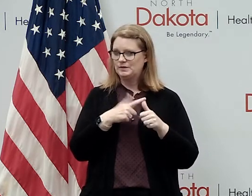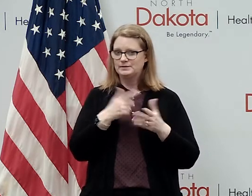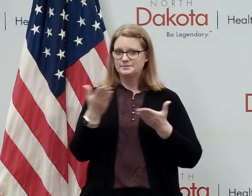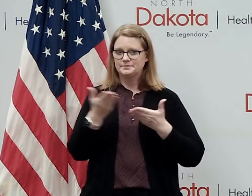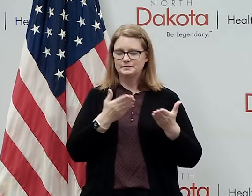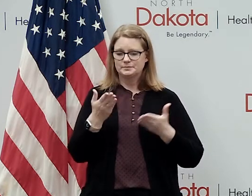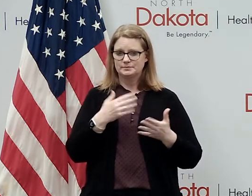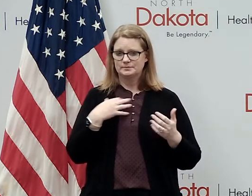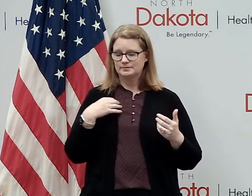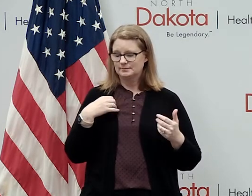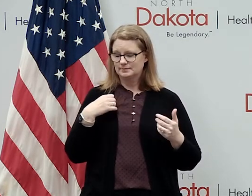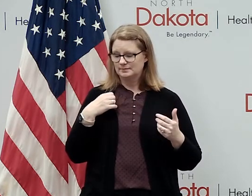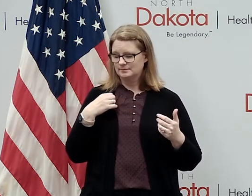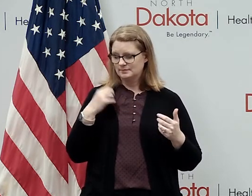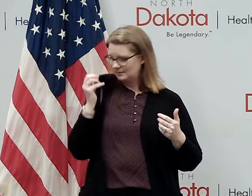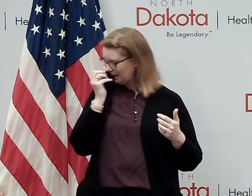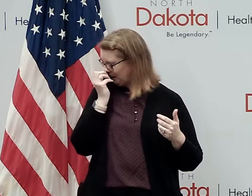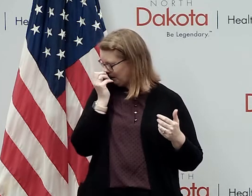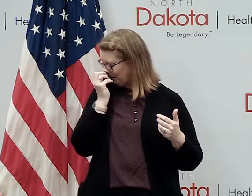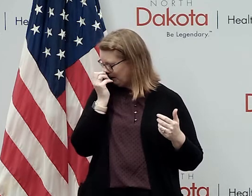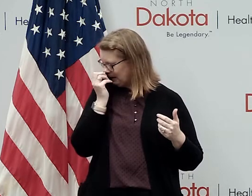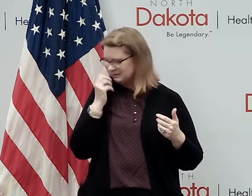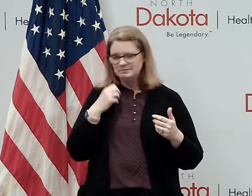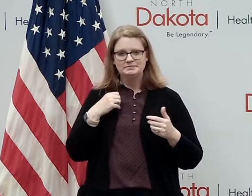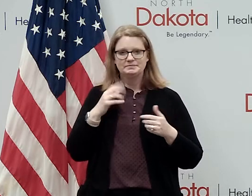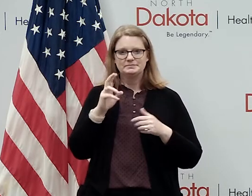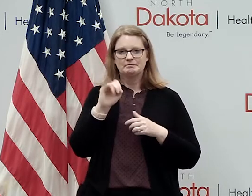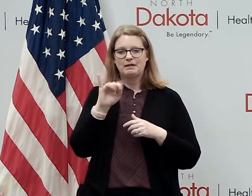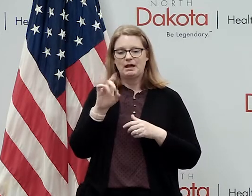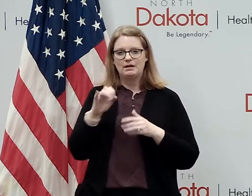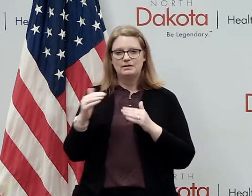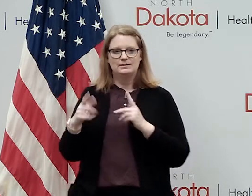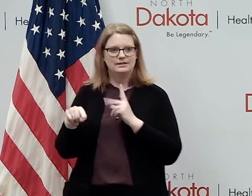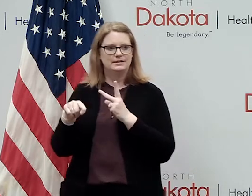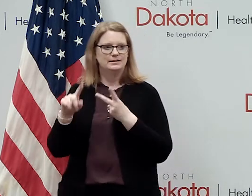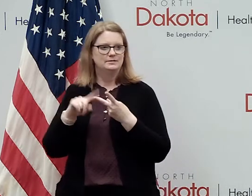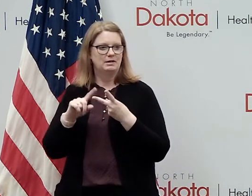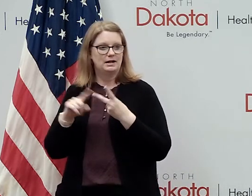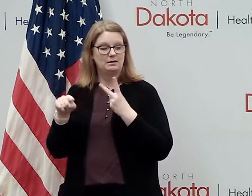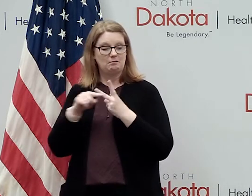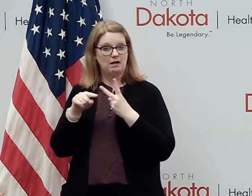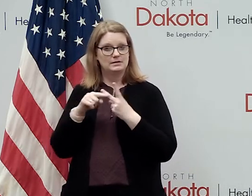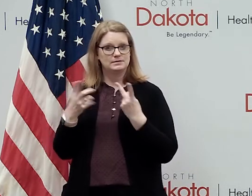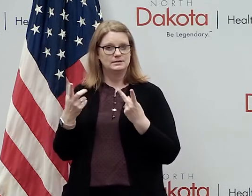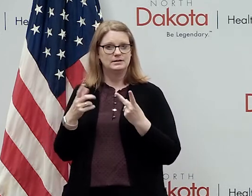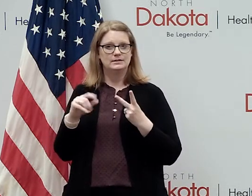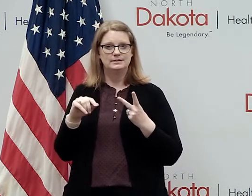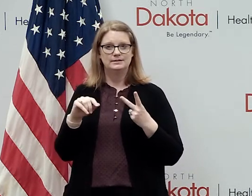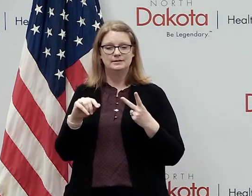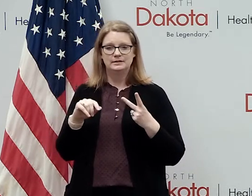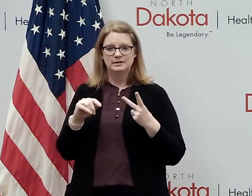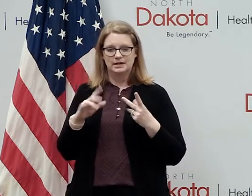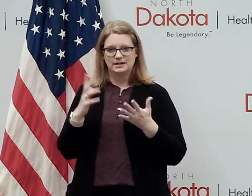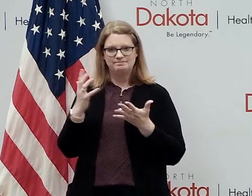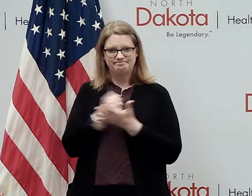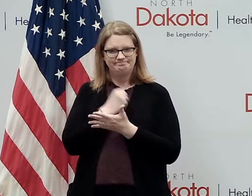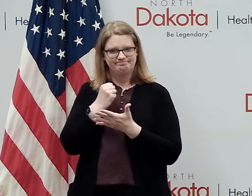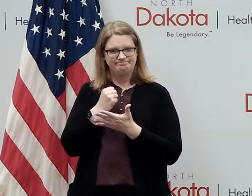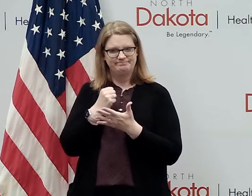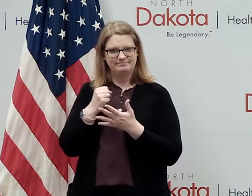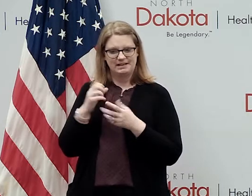not applied for an EIDL or EIDL advance, that's reopened, and take advantage of that